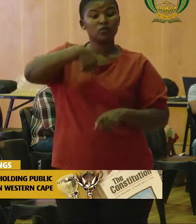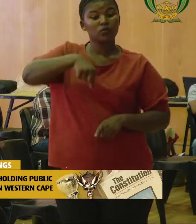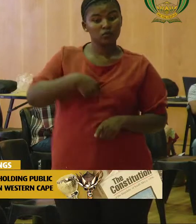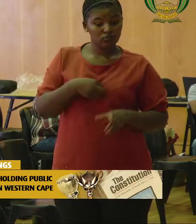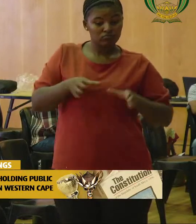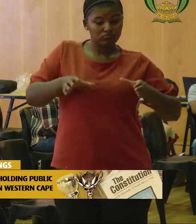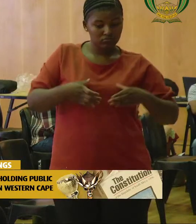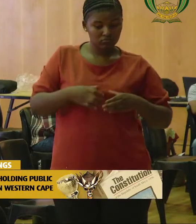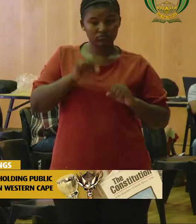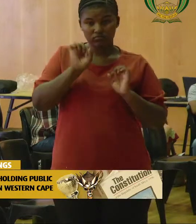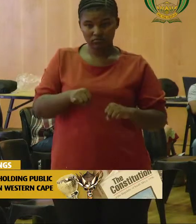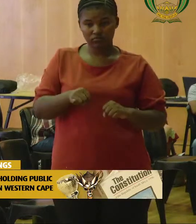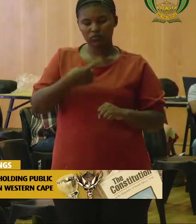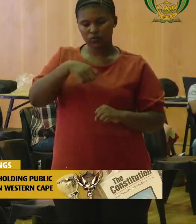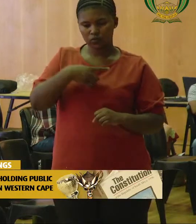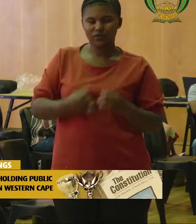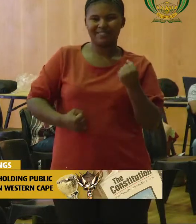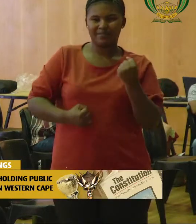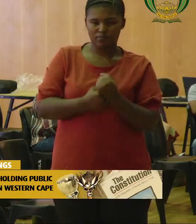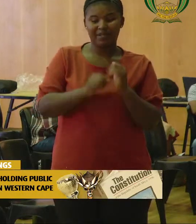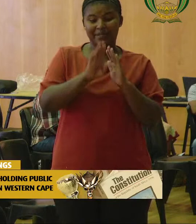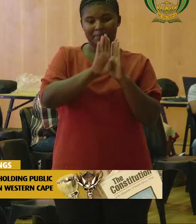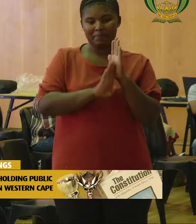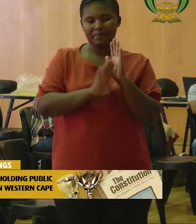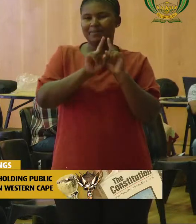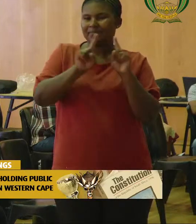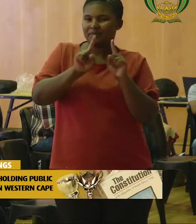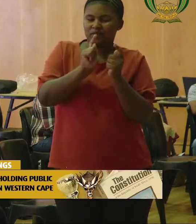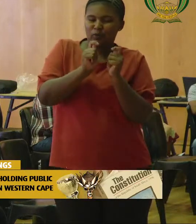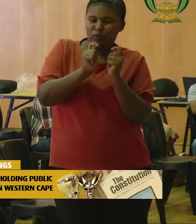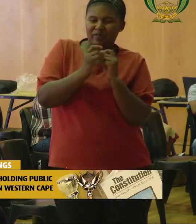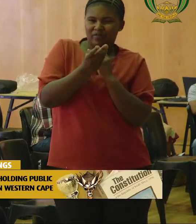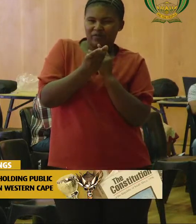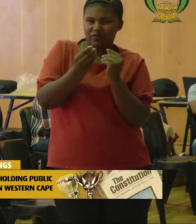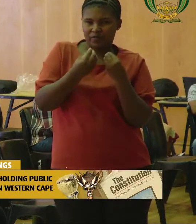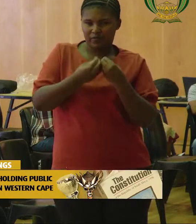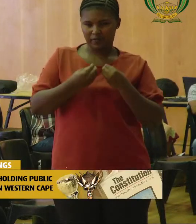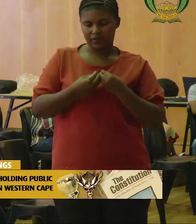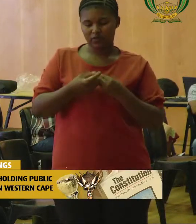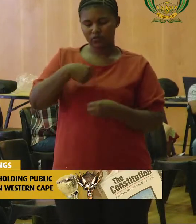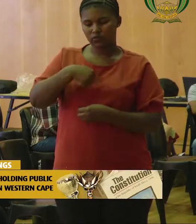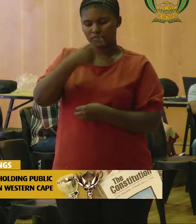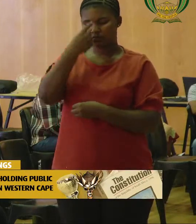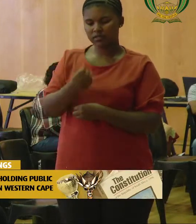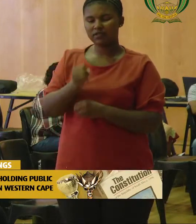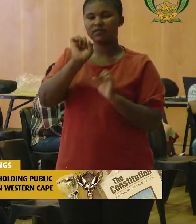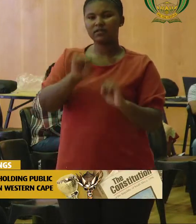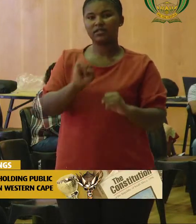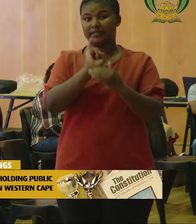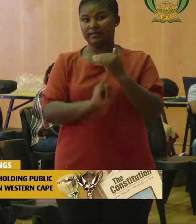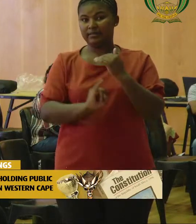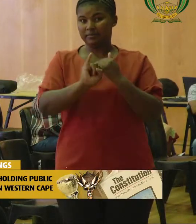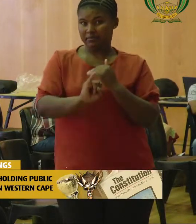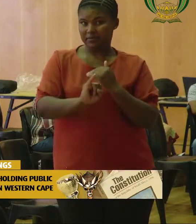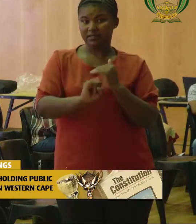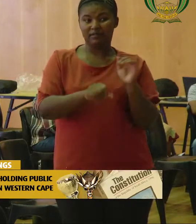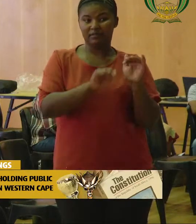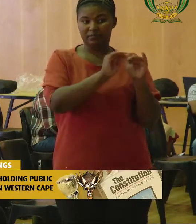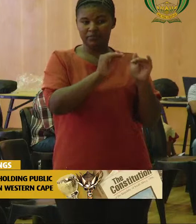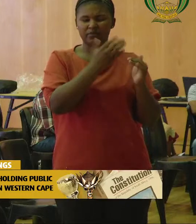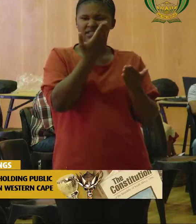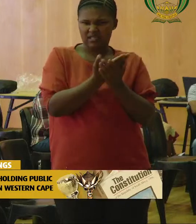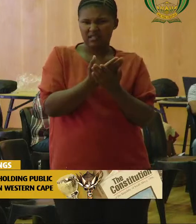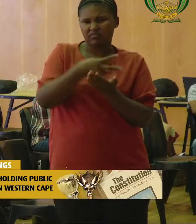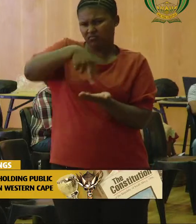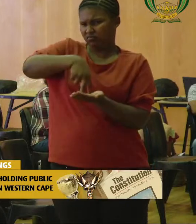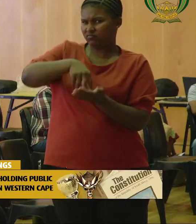bill with a few amendments with that. We believe that independent candidates must be able to stand